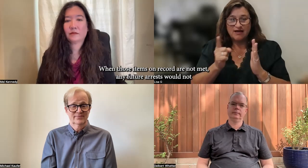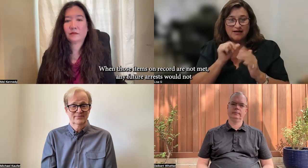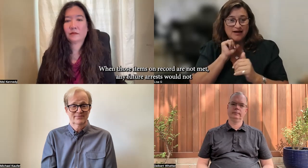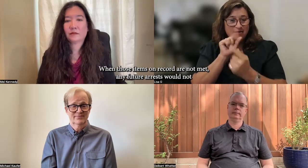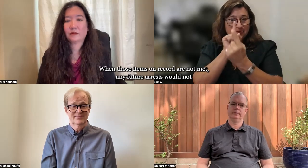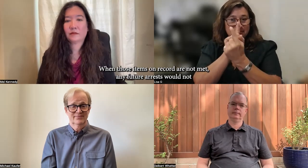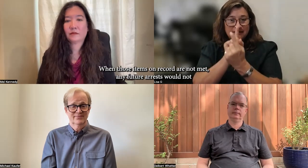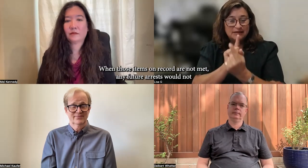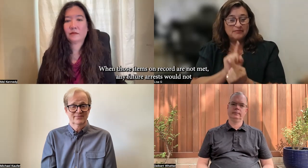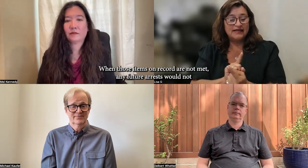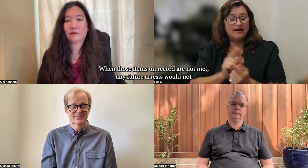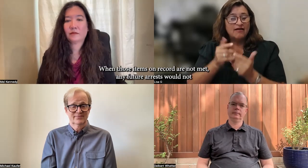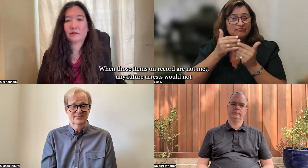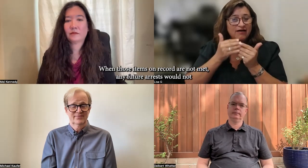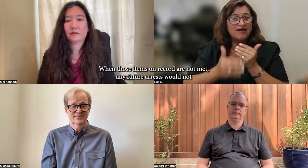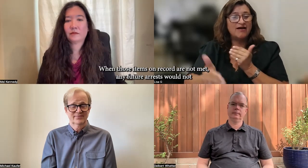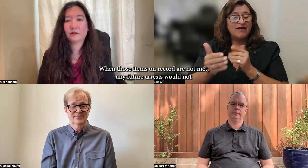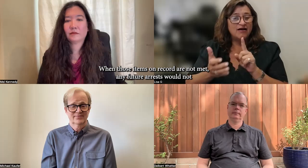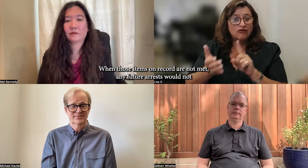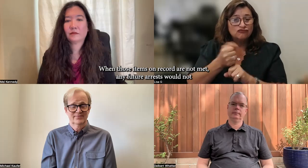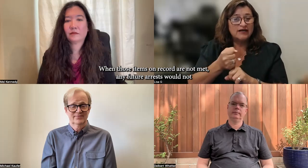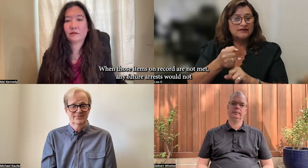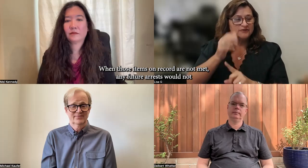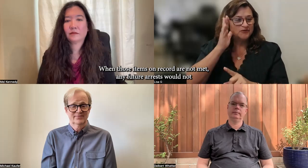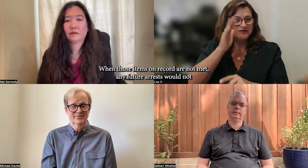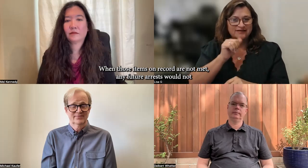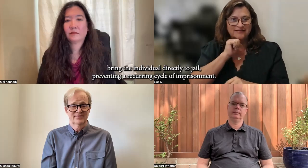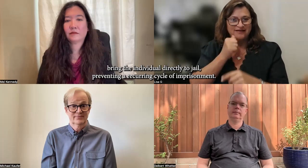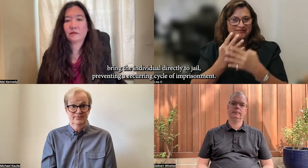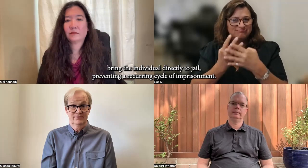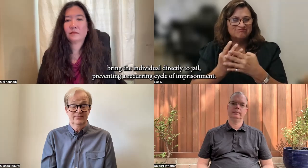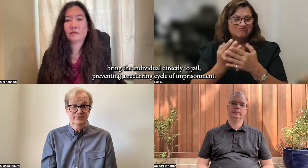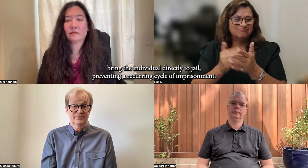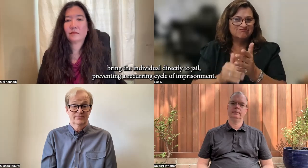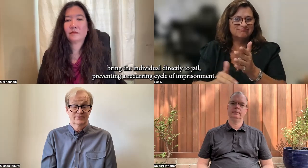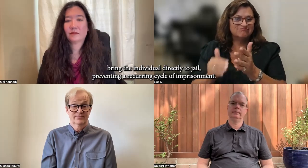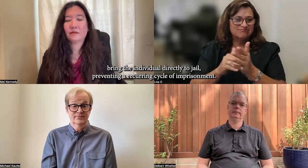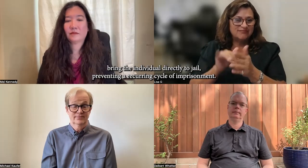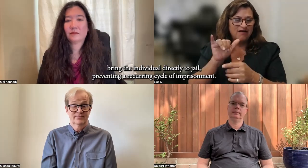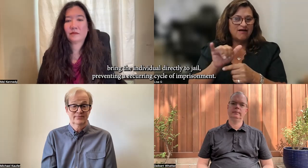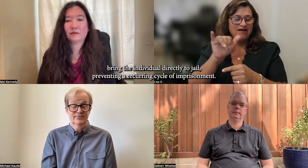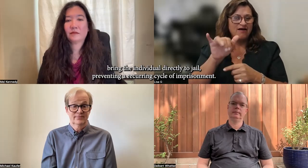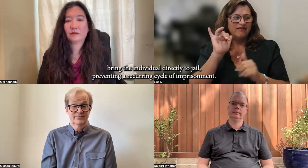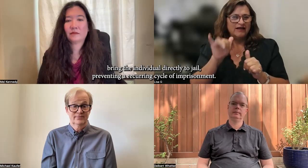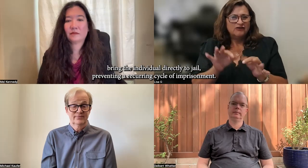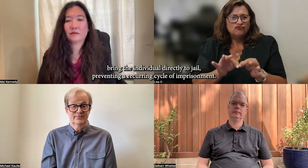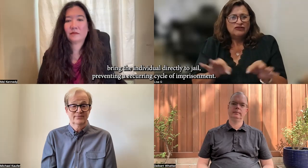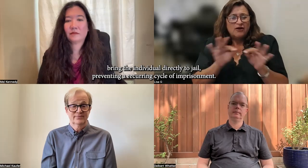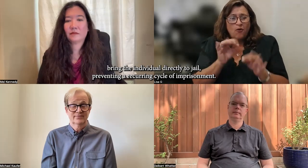those items on record are not met, any future arrests would not bring the individual directly to jail, preventing a recurring cycle